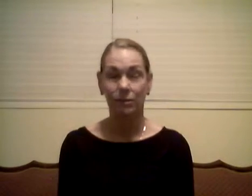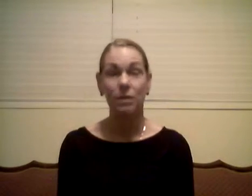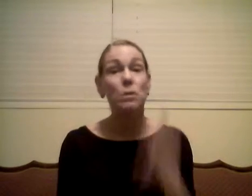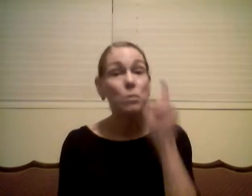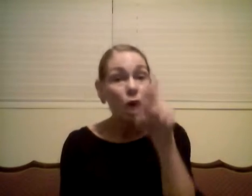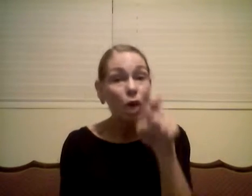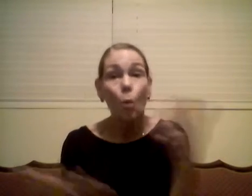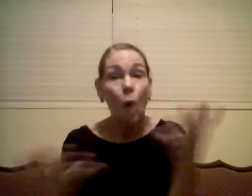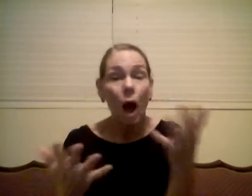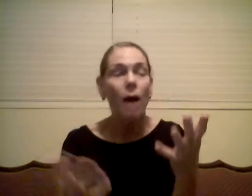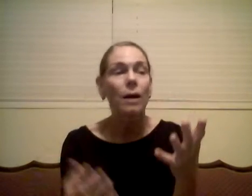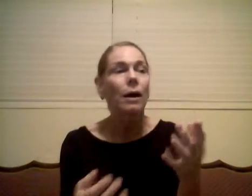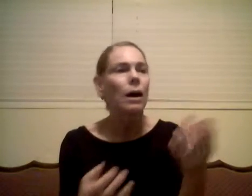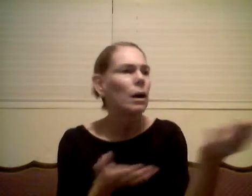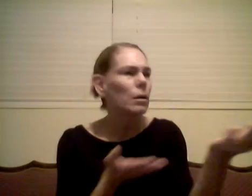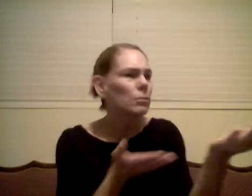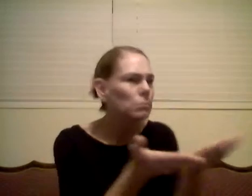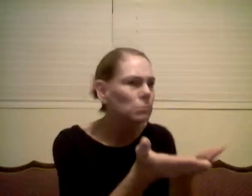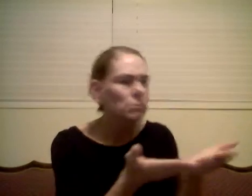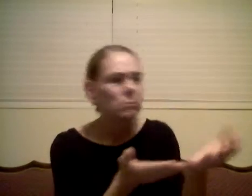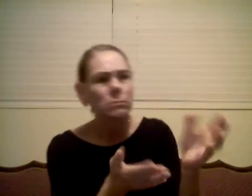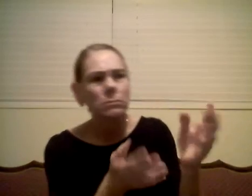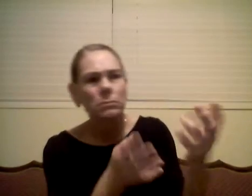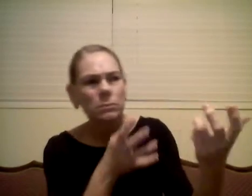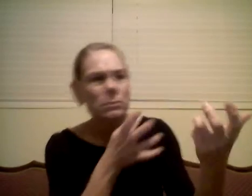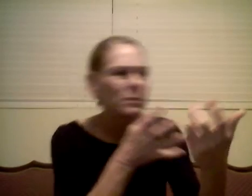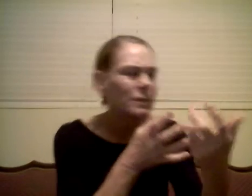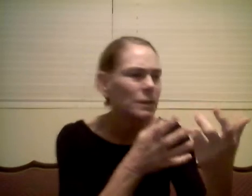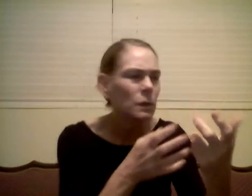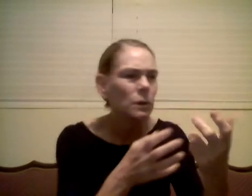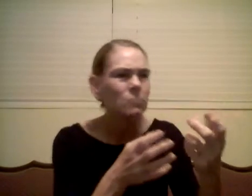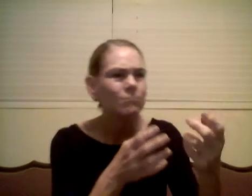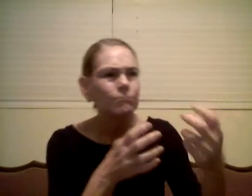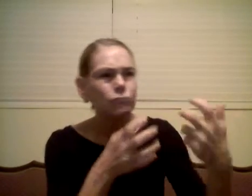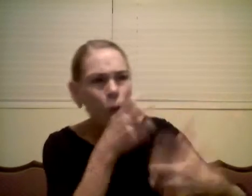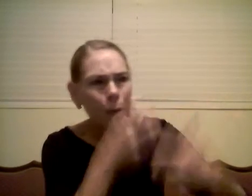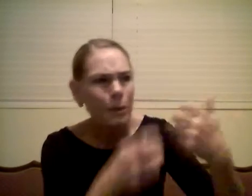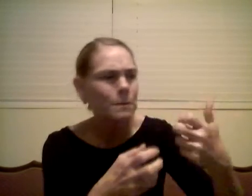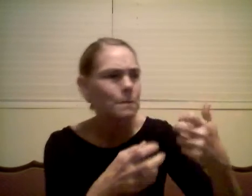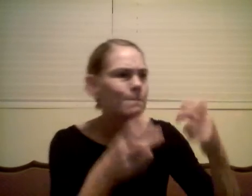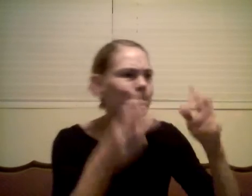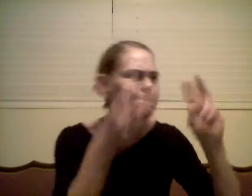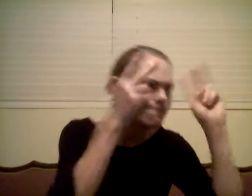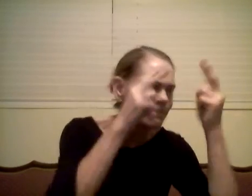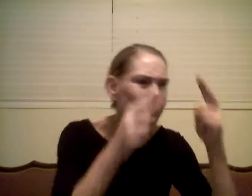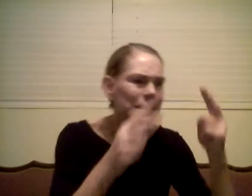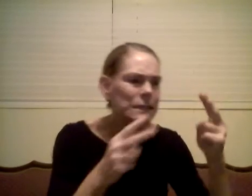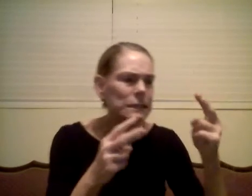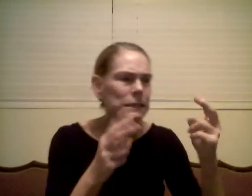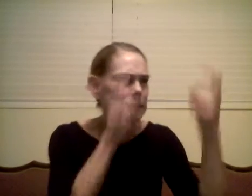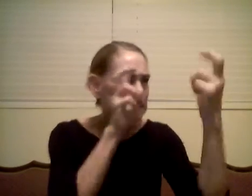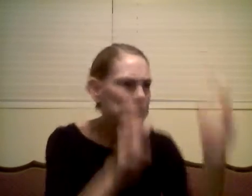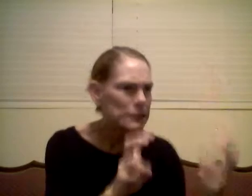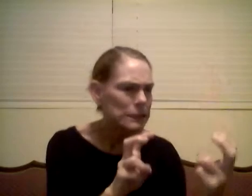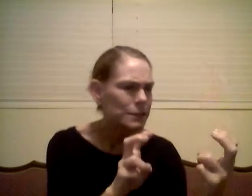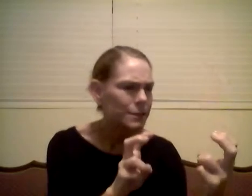learned later actually had a speech impediment. So one of the things that I had to learn to do was to sit with him face to face and to